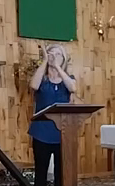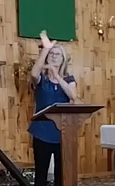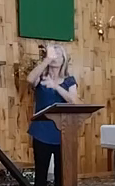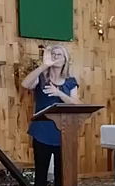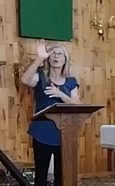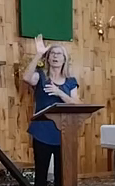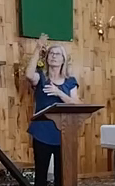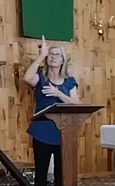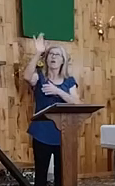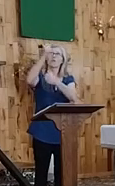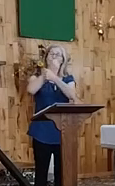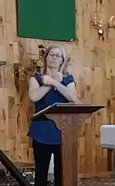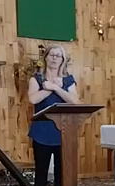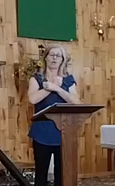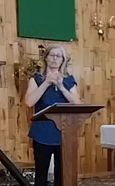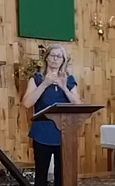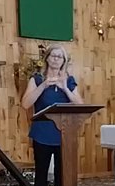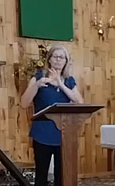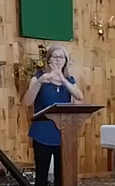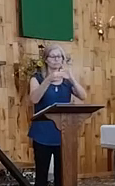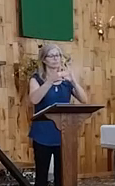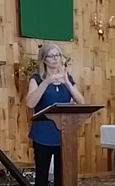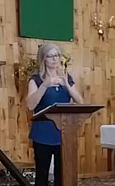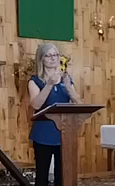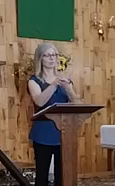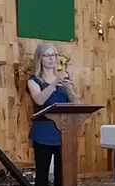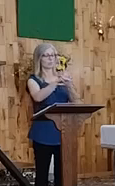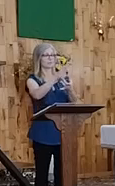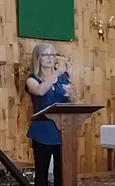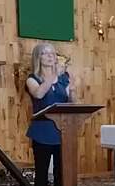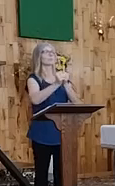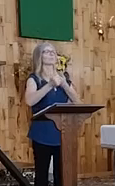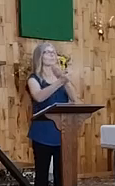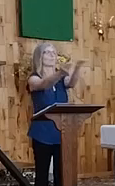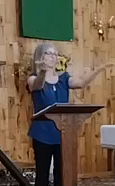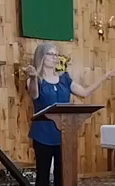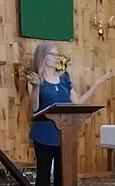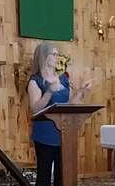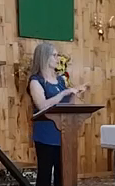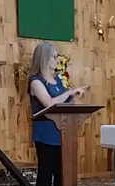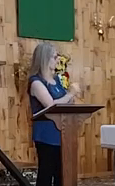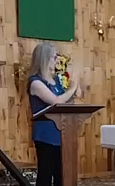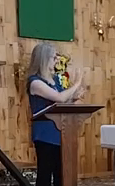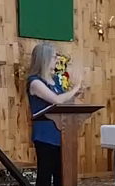the love of God, and the communion of the Holy Spirit be with you all.